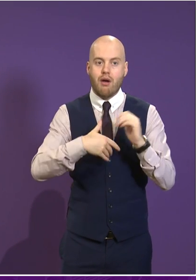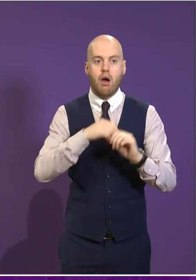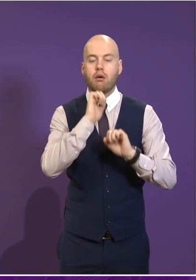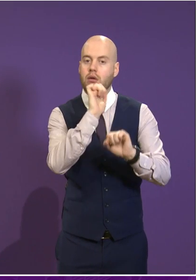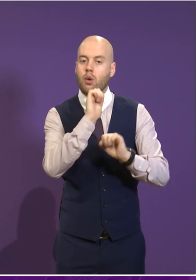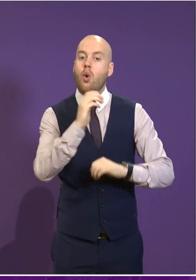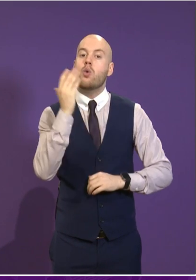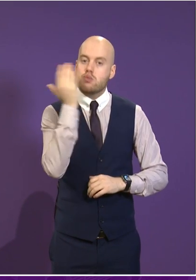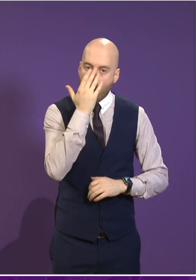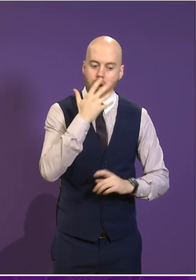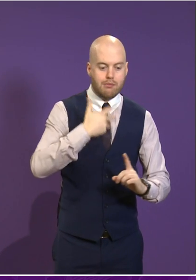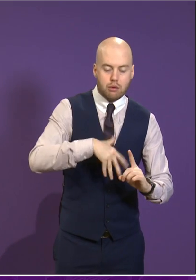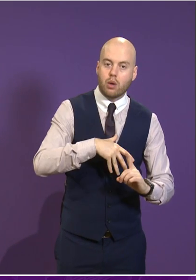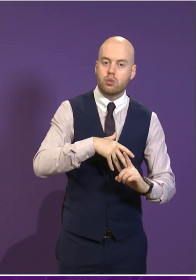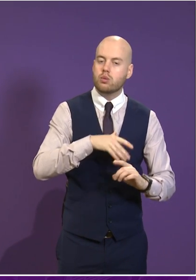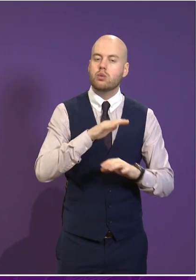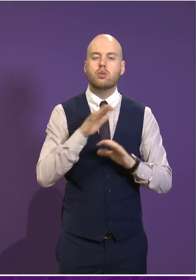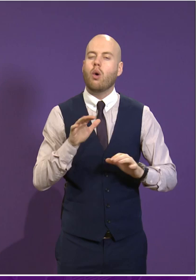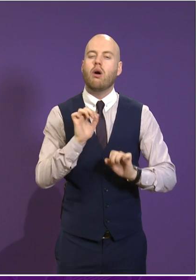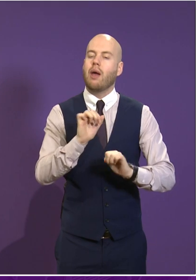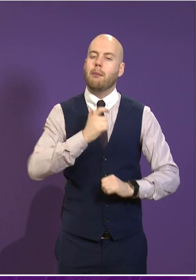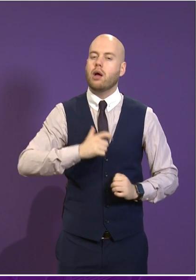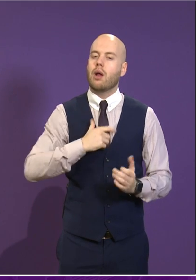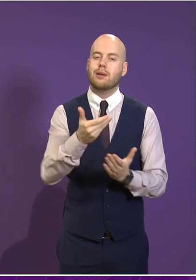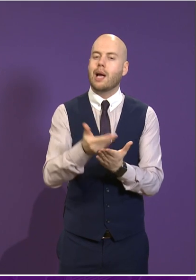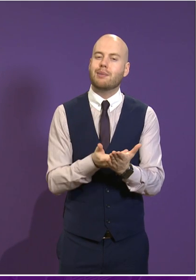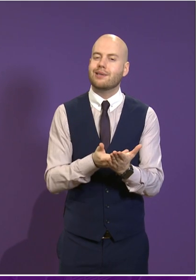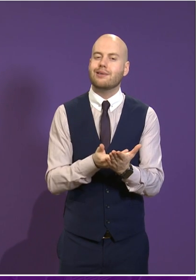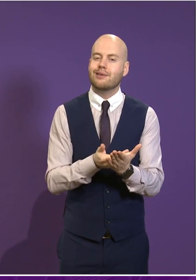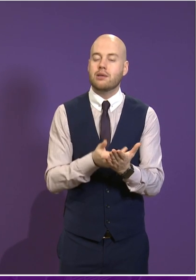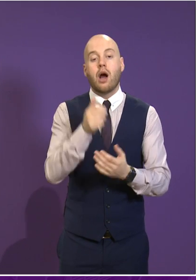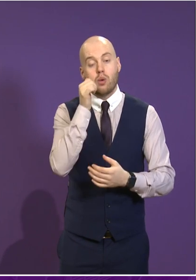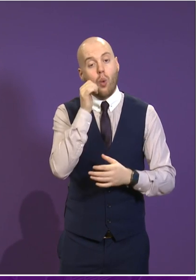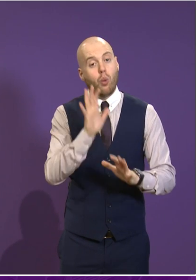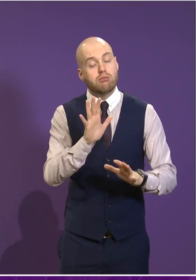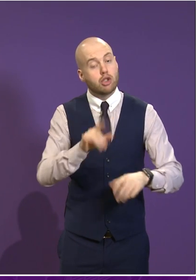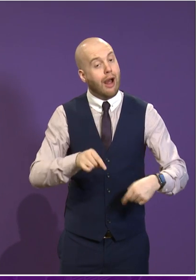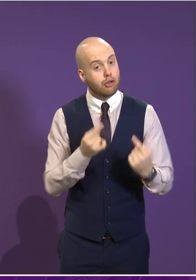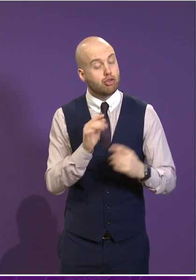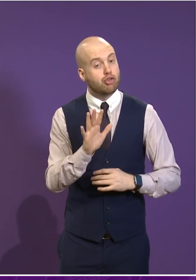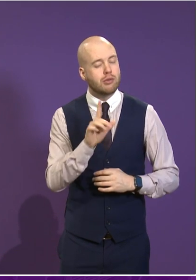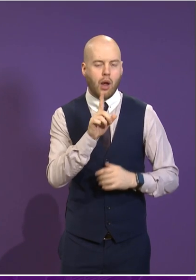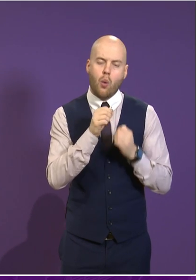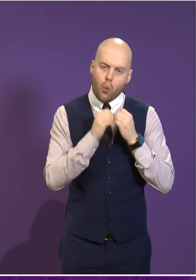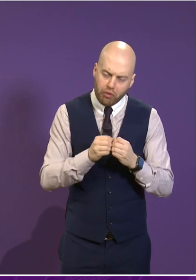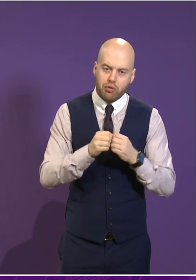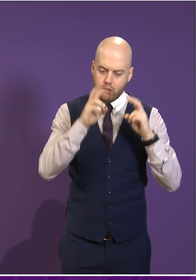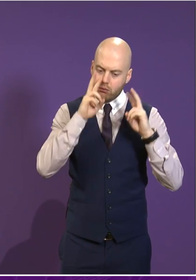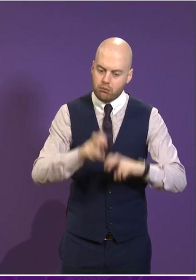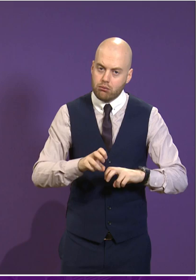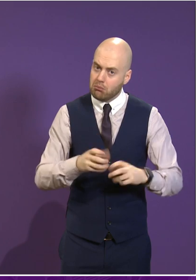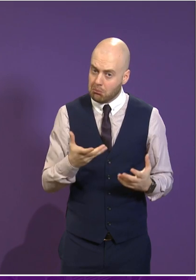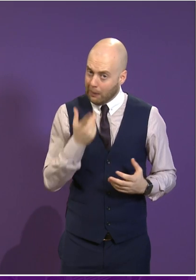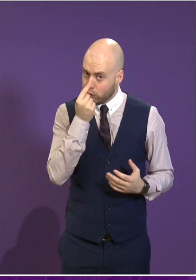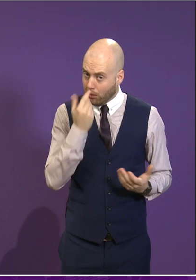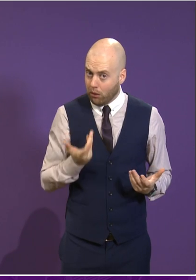than the personal statements. It's more challenging to do that, but I think it's worth exploring whether it can be done so